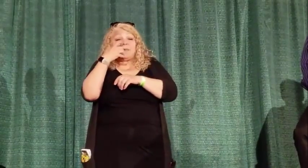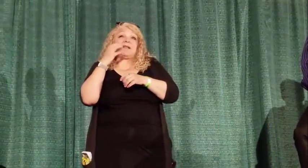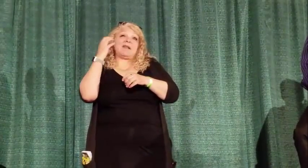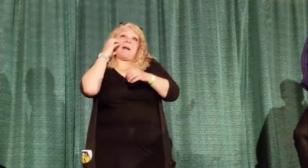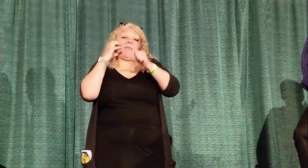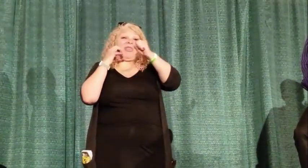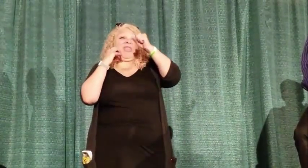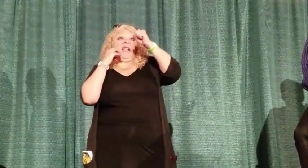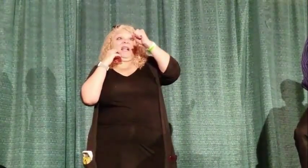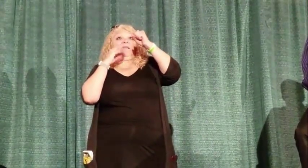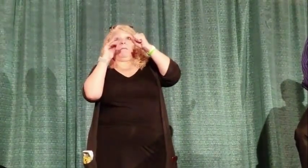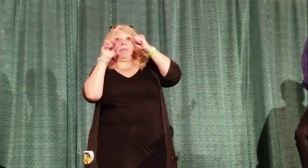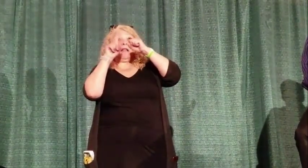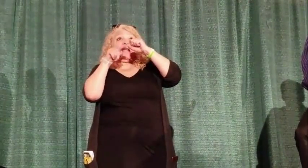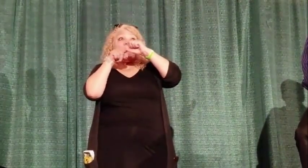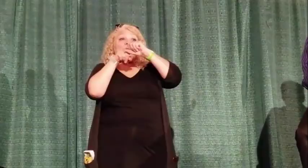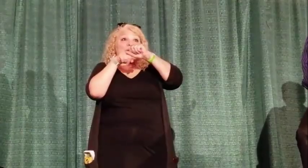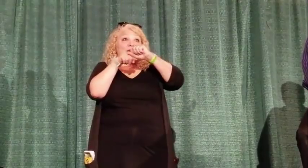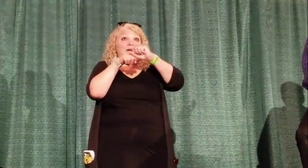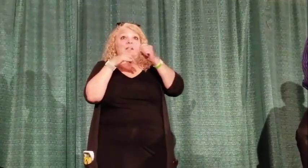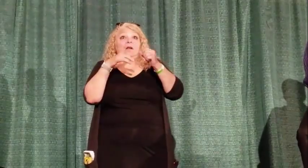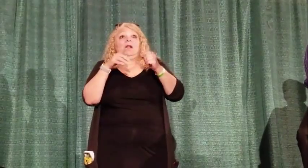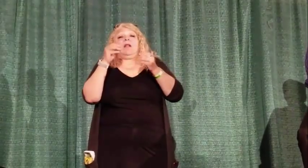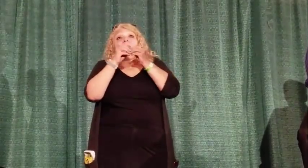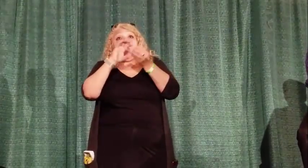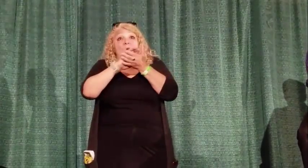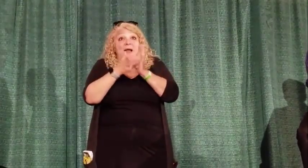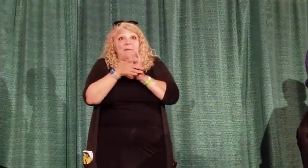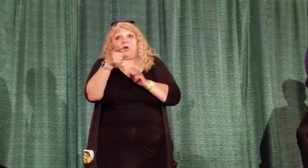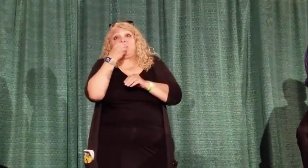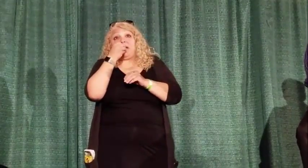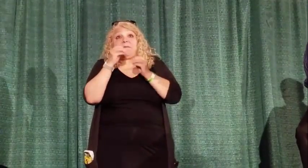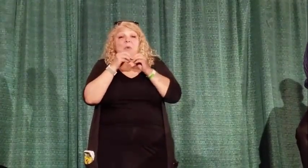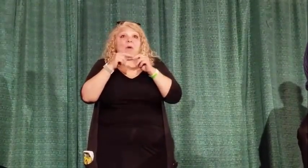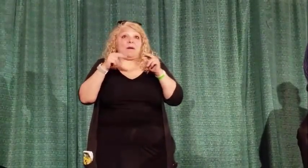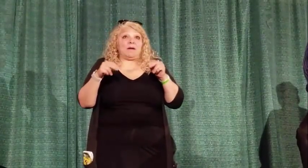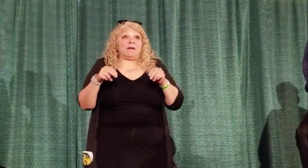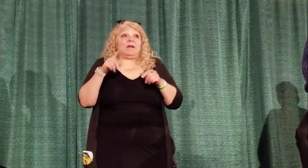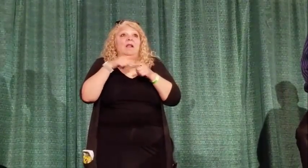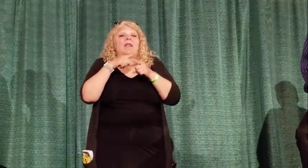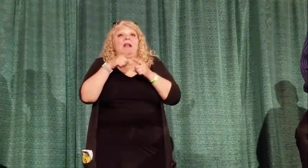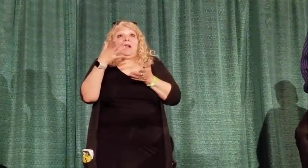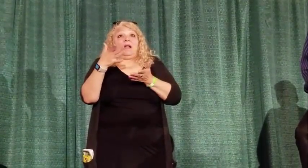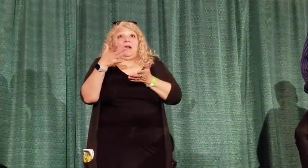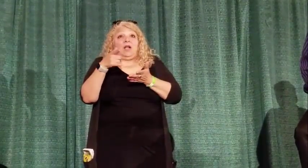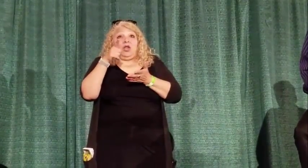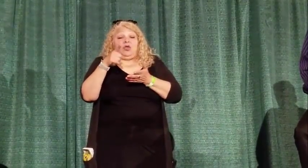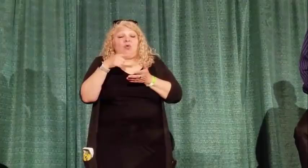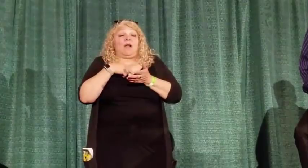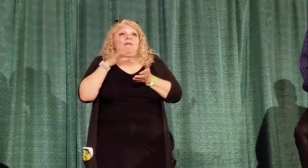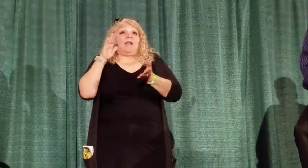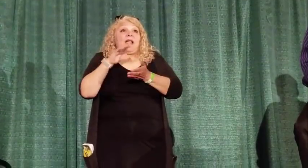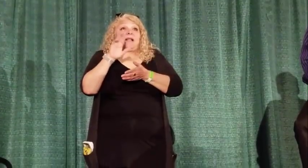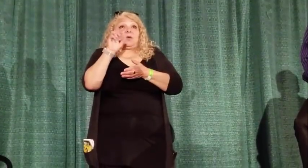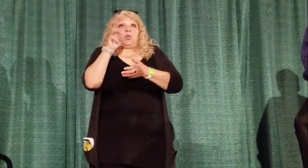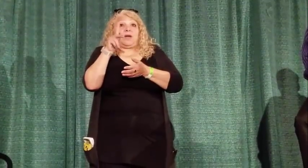with atherosclerosis. That the more burgers and cheeseburgers and bacon you eat means you lower the risk of hemorrhagic strokes. You